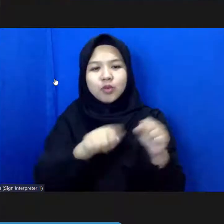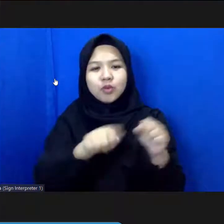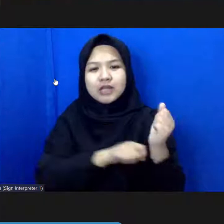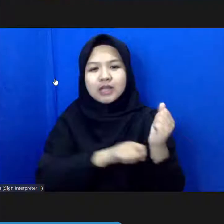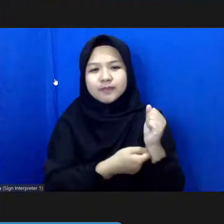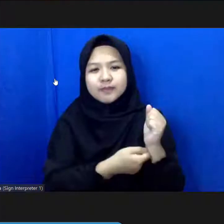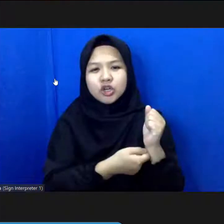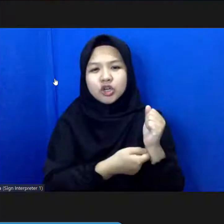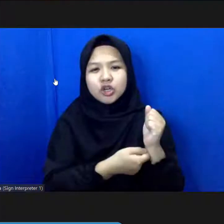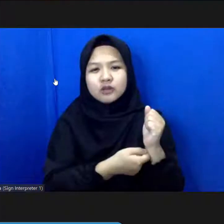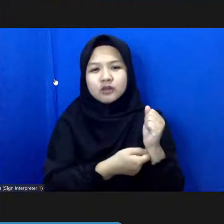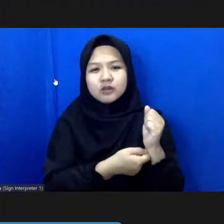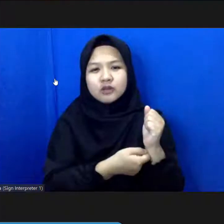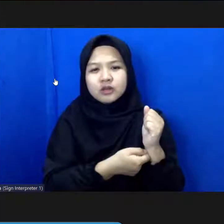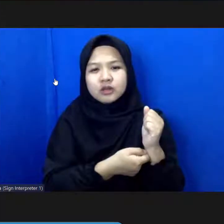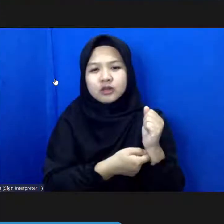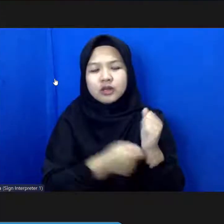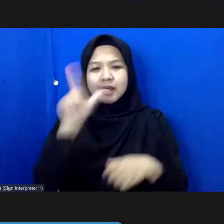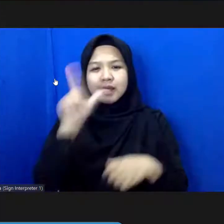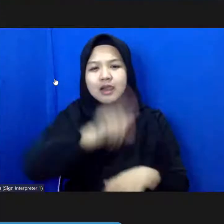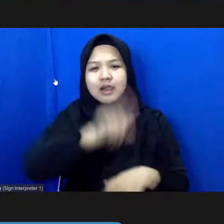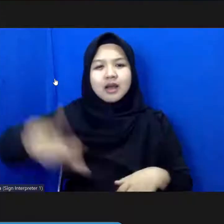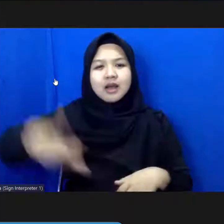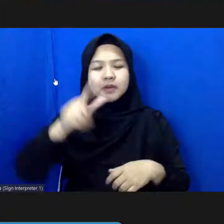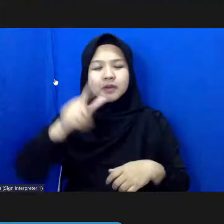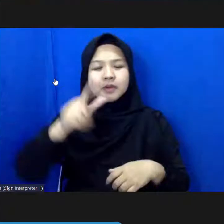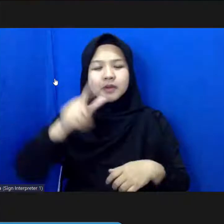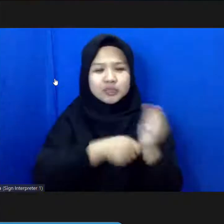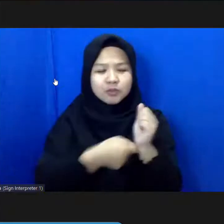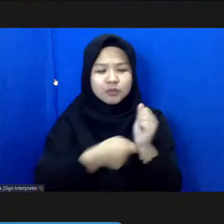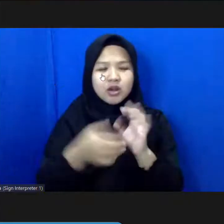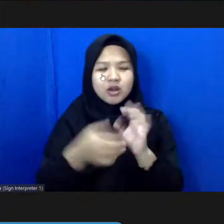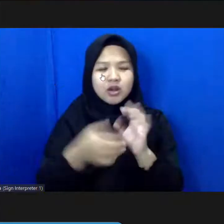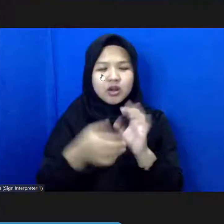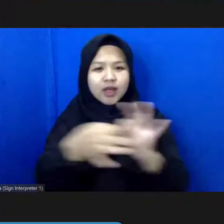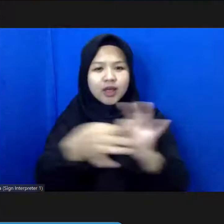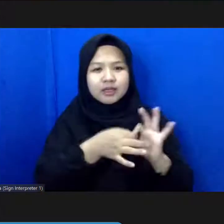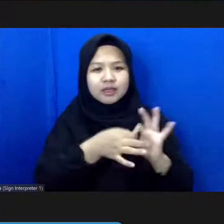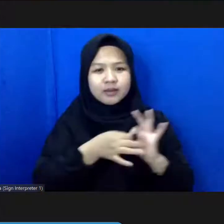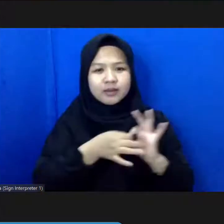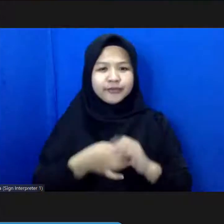very comprehensive and collaborative, also